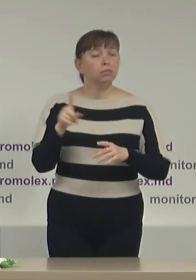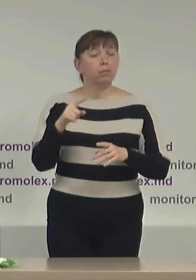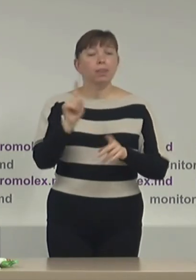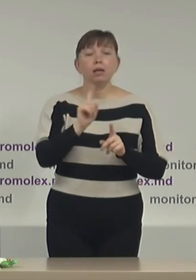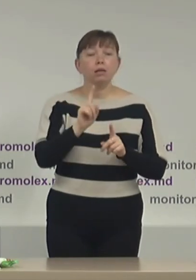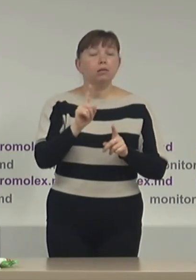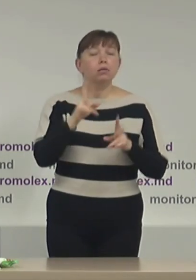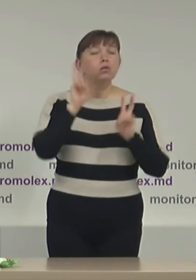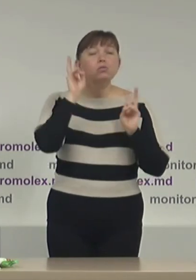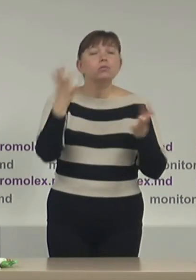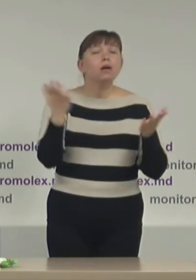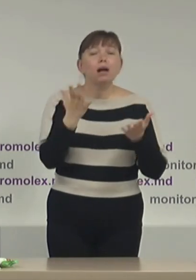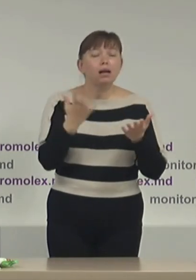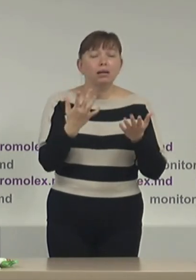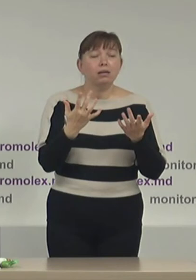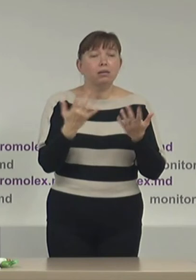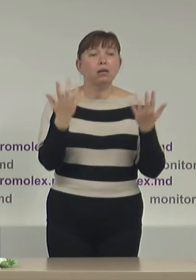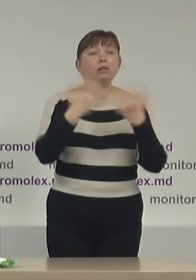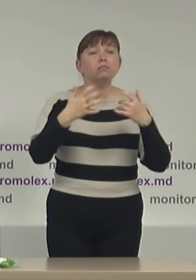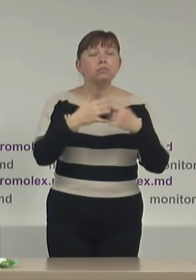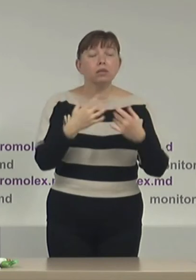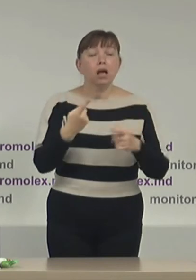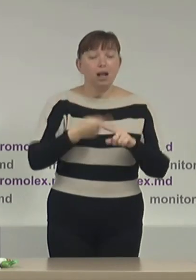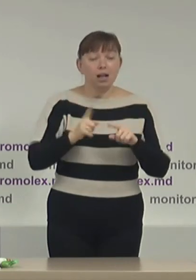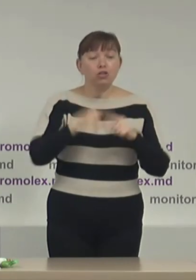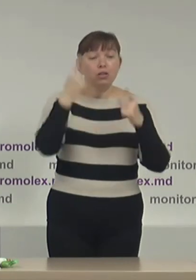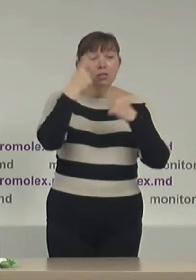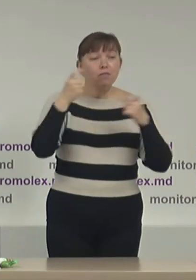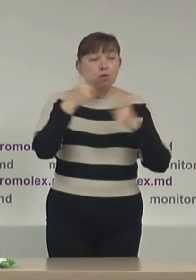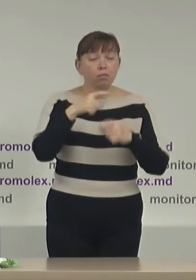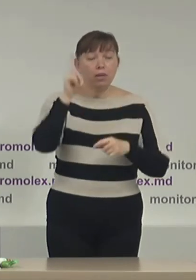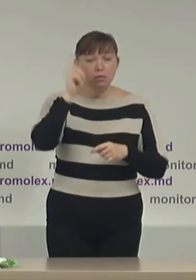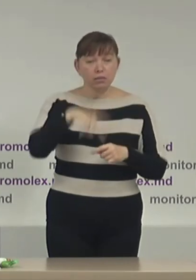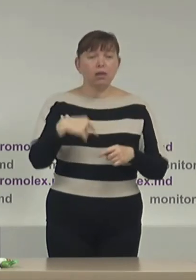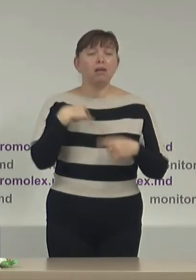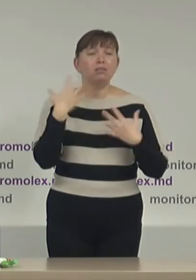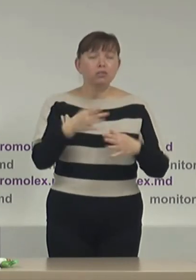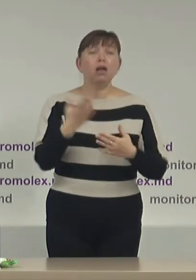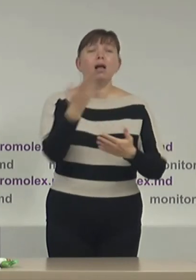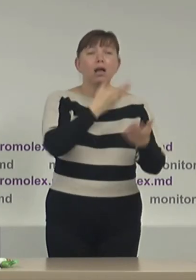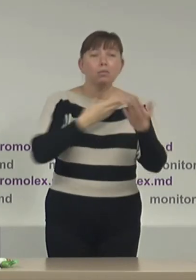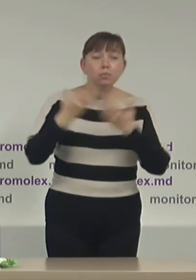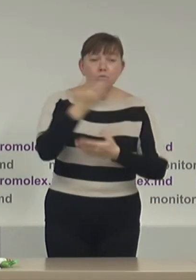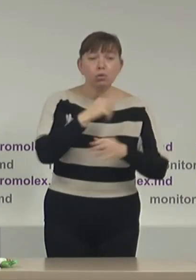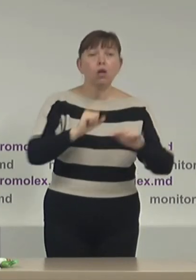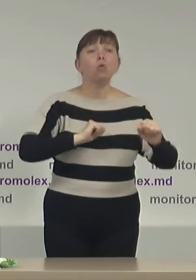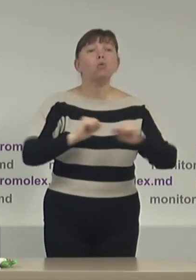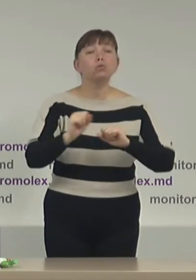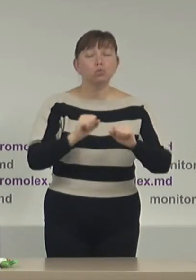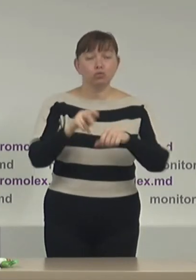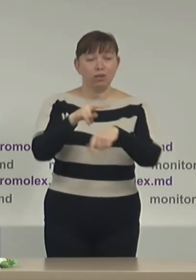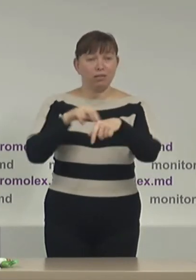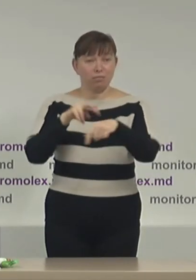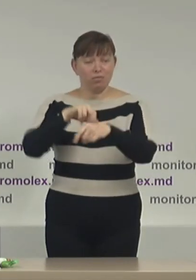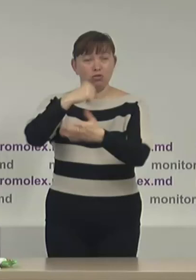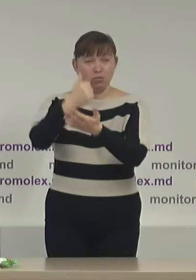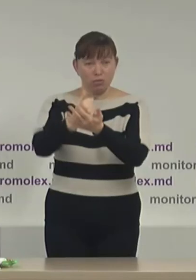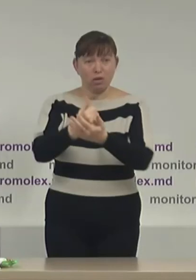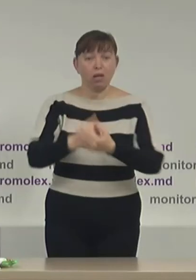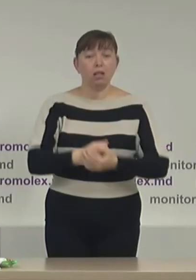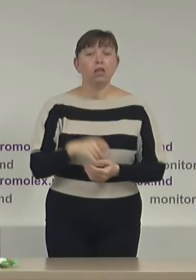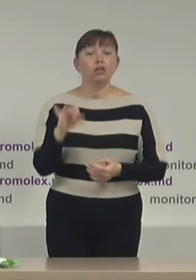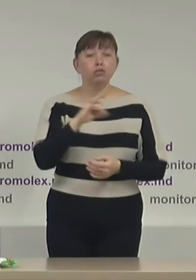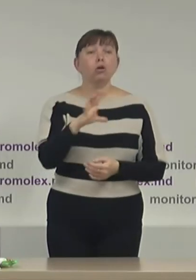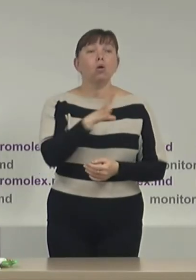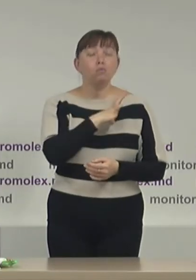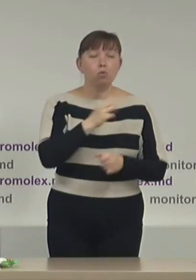they self-reacted on, I don't know on how many cases. Because even though we have discussed